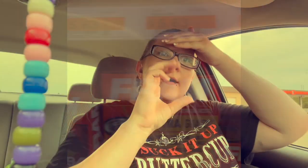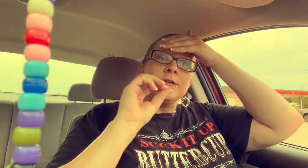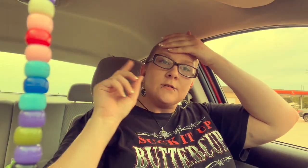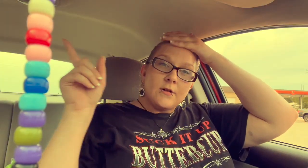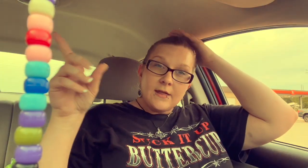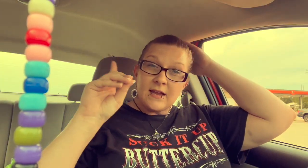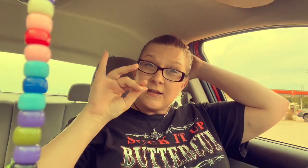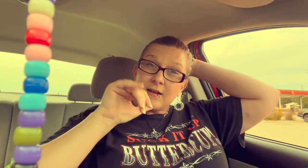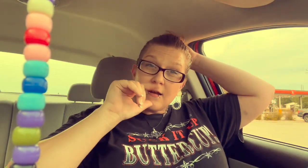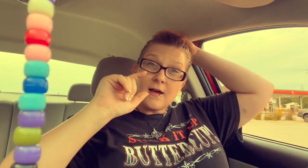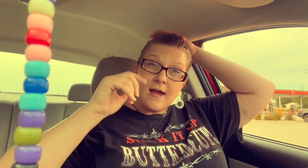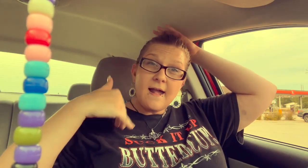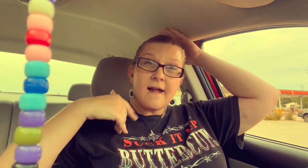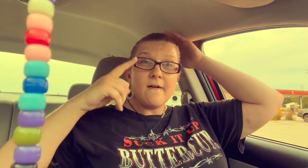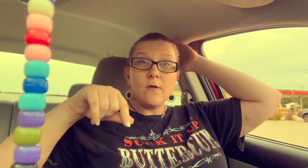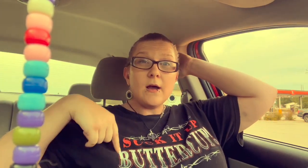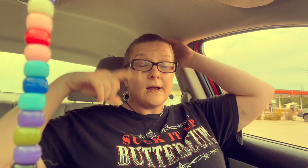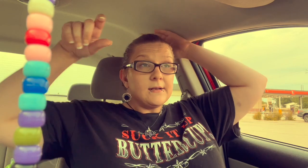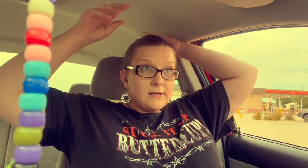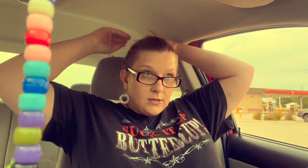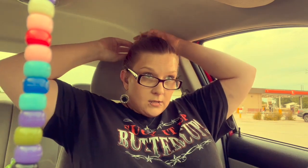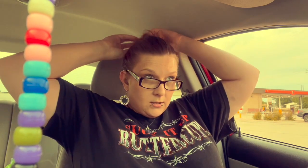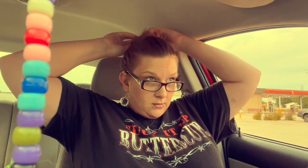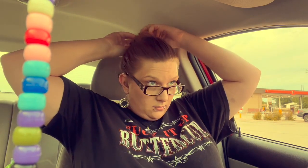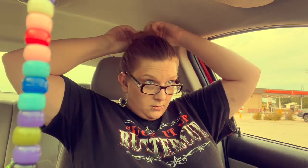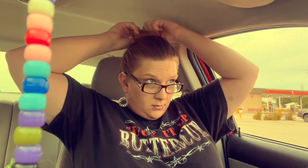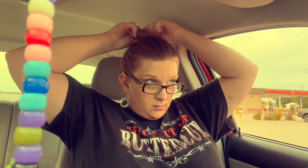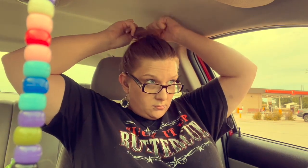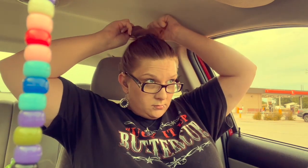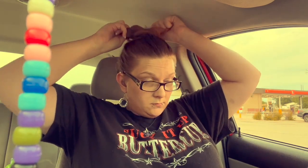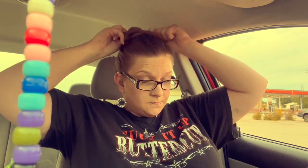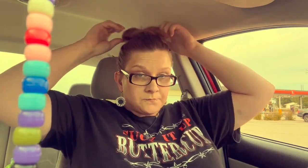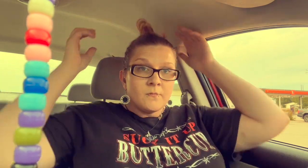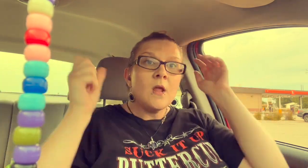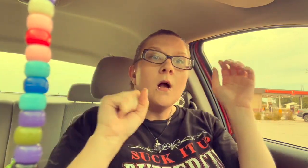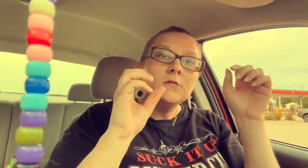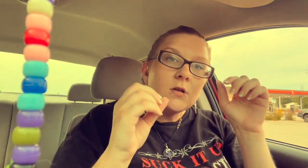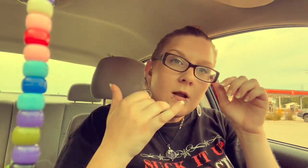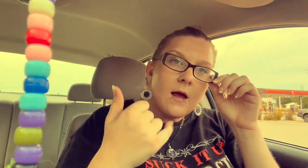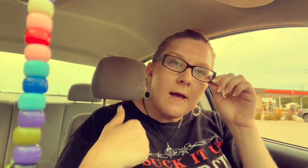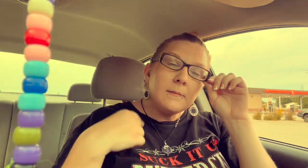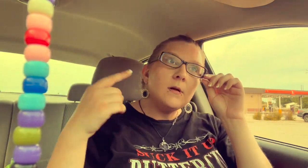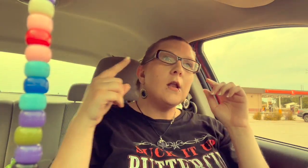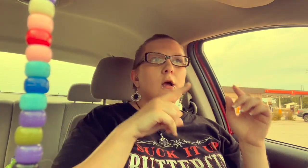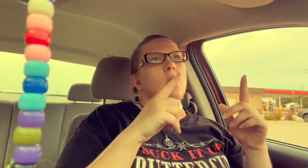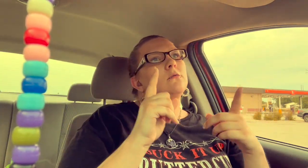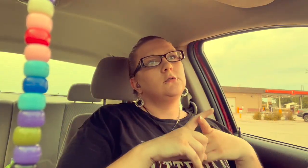So they did not have what I needed. So now I'm gonna go to